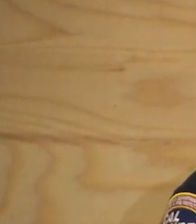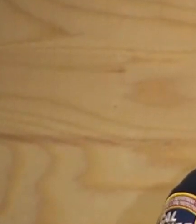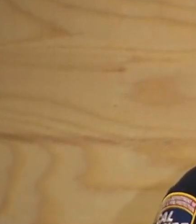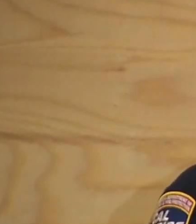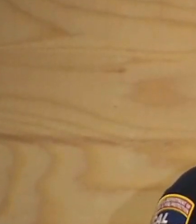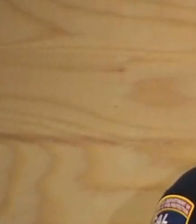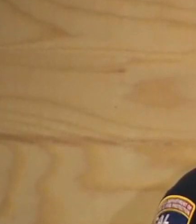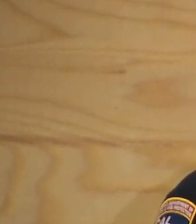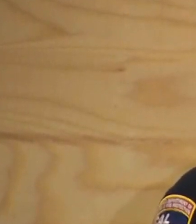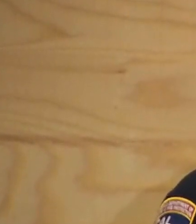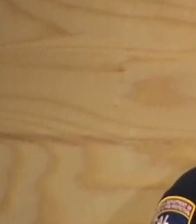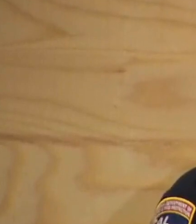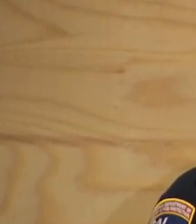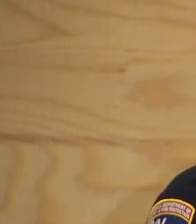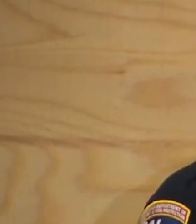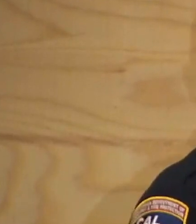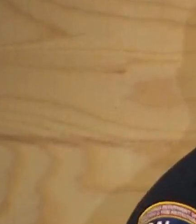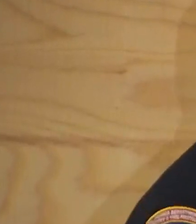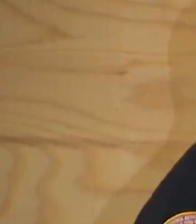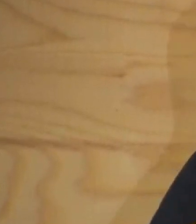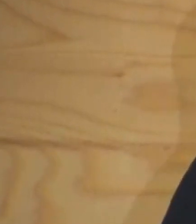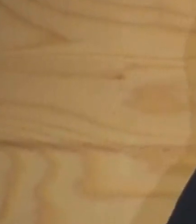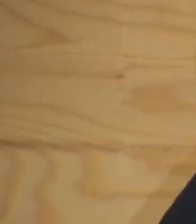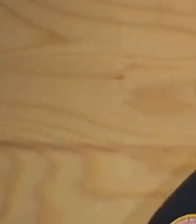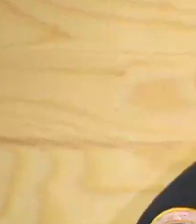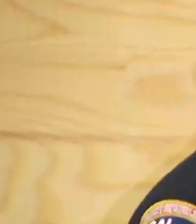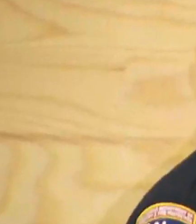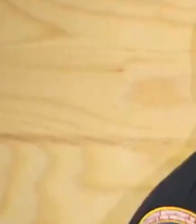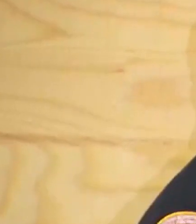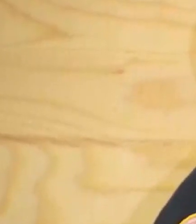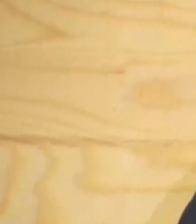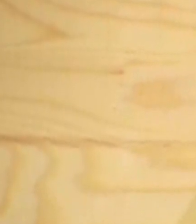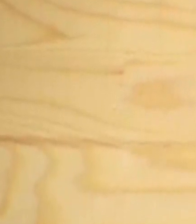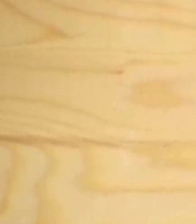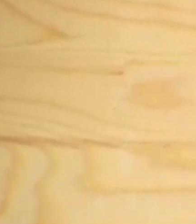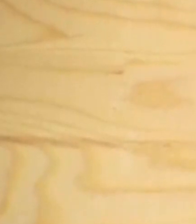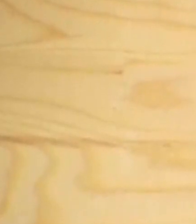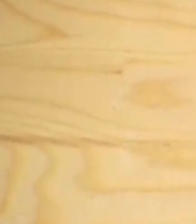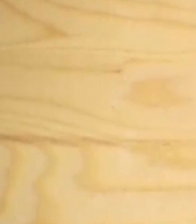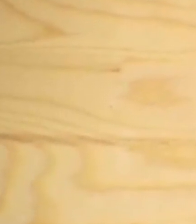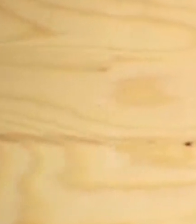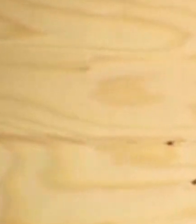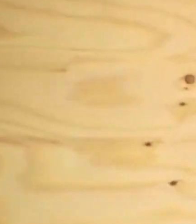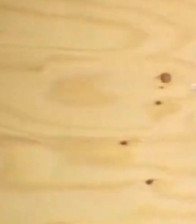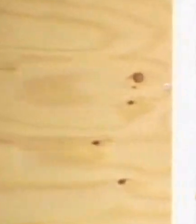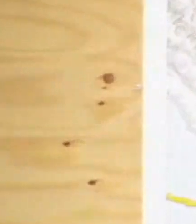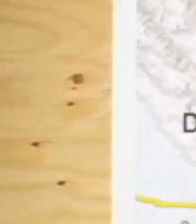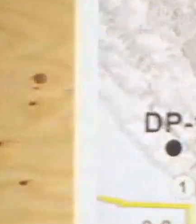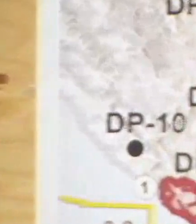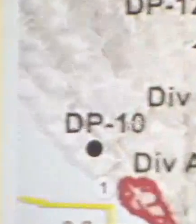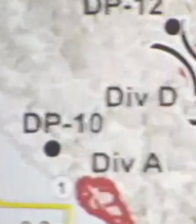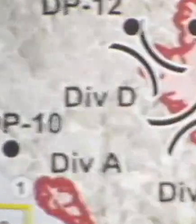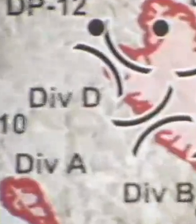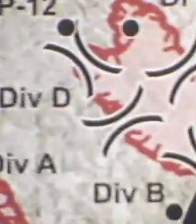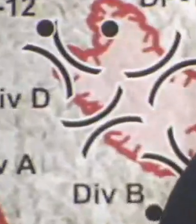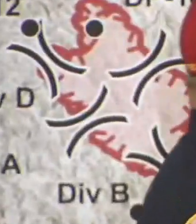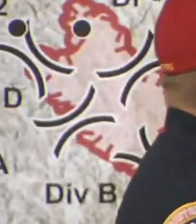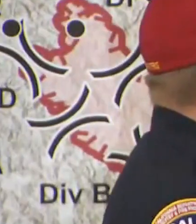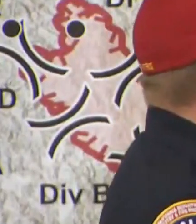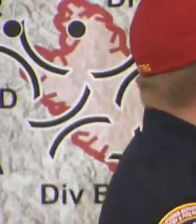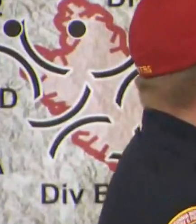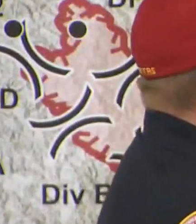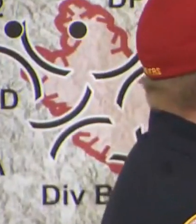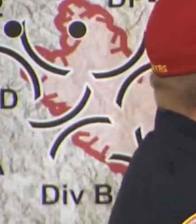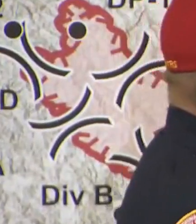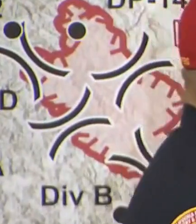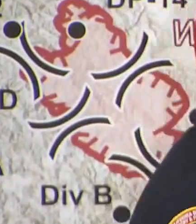and warnings for the community of Guerneville. Moving over to the east zone, the Hennessy Fire.